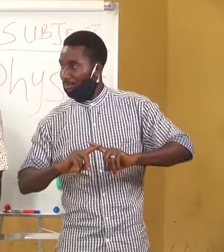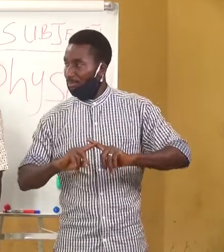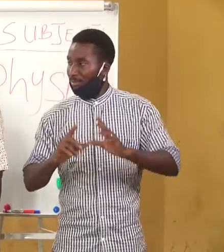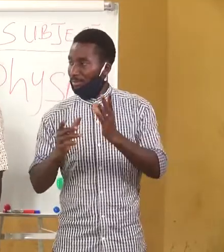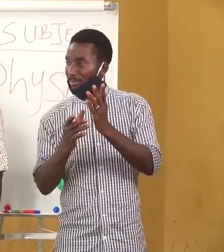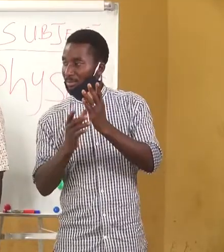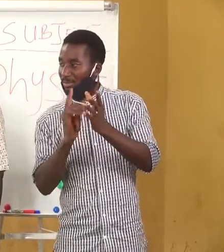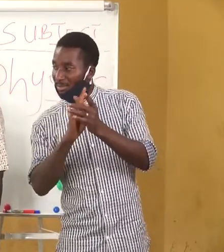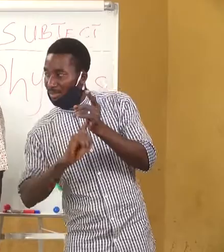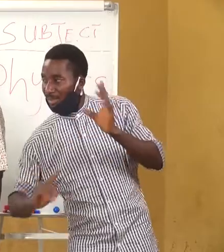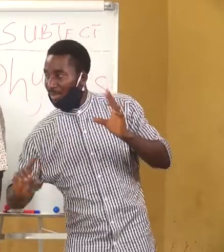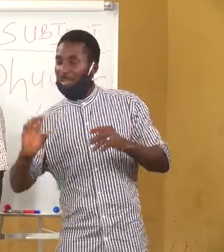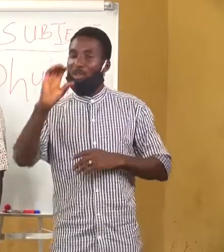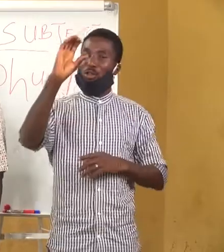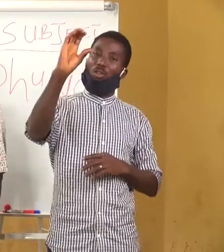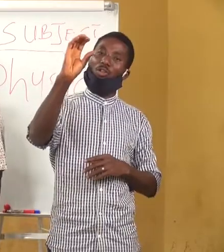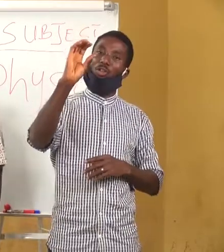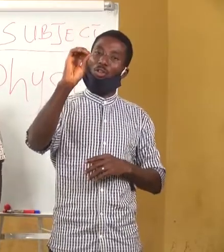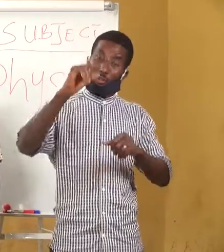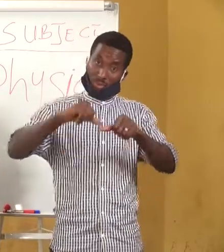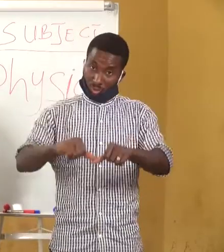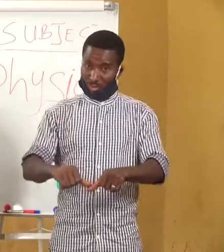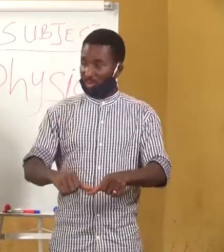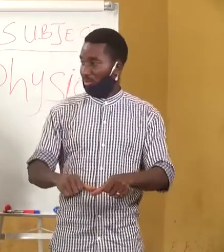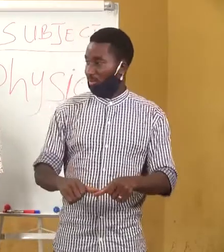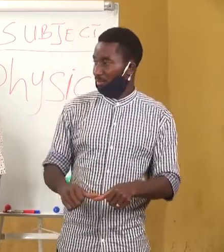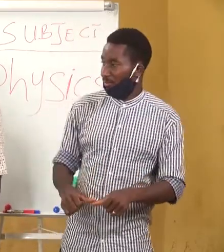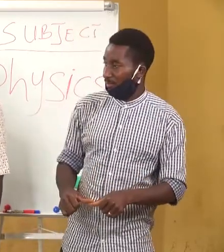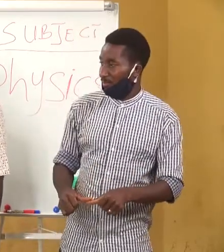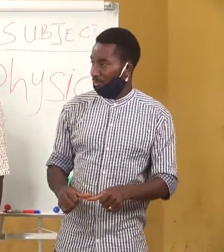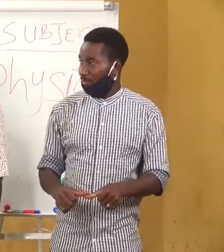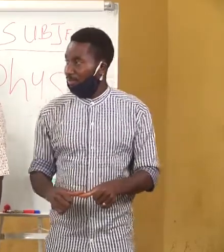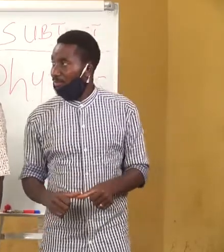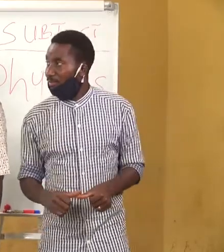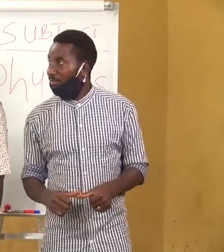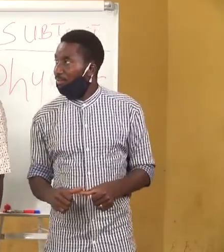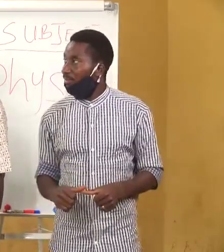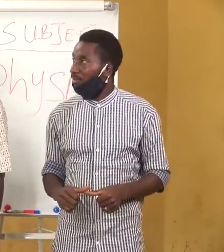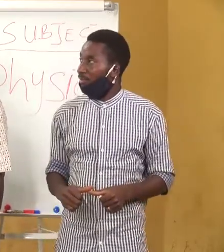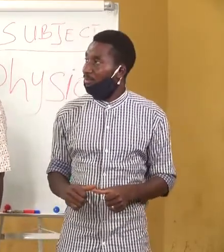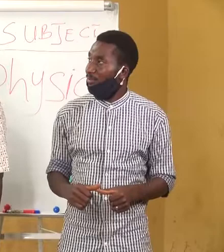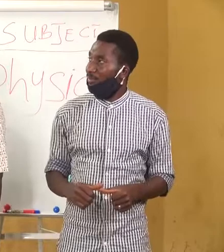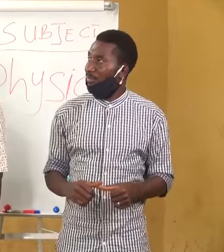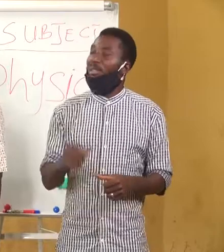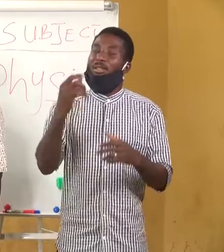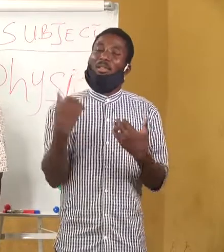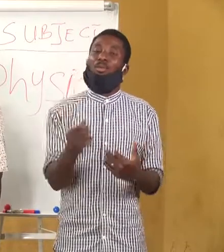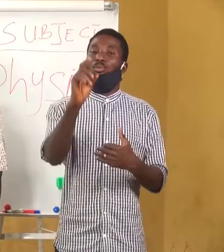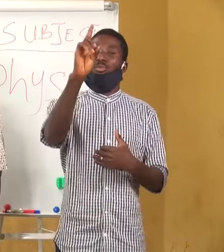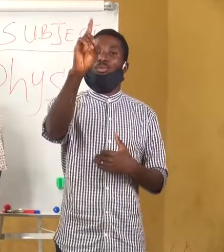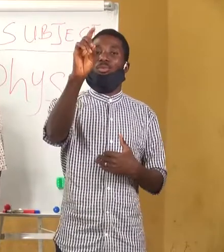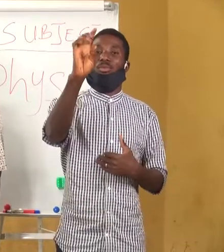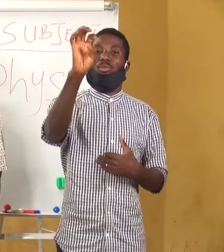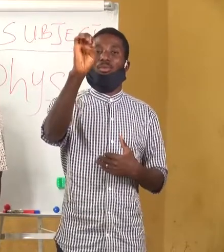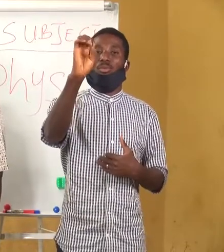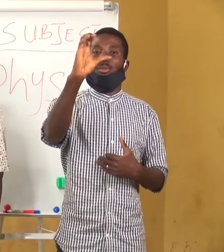atoms in the source at that time. Decay constant